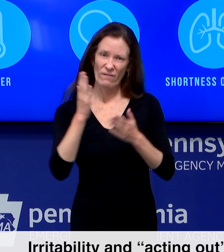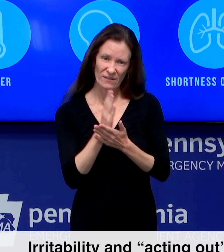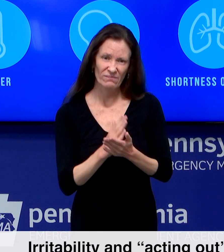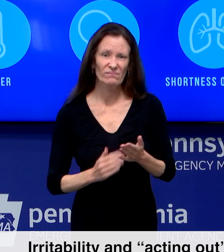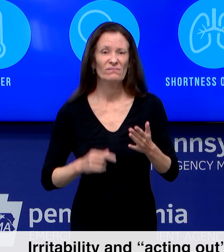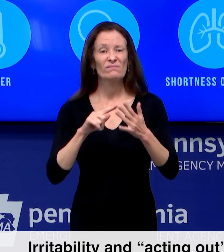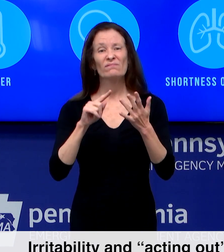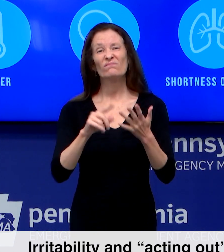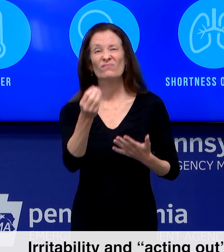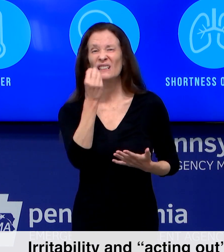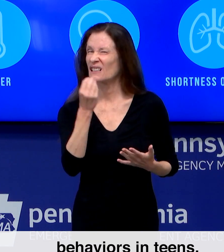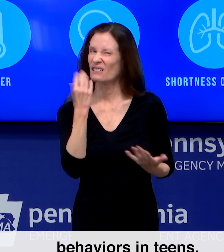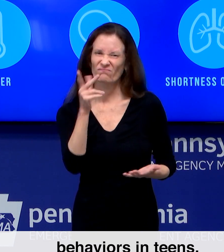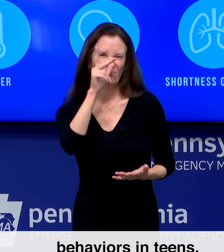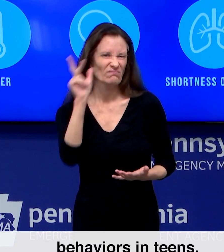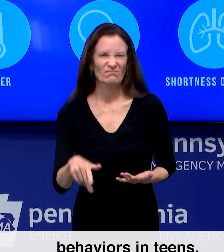irritability and acting out behaviors in teens,